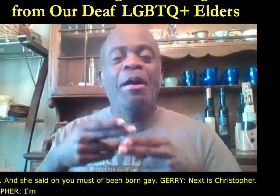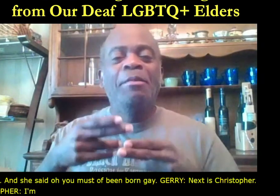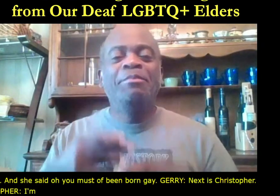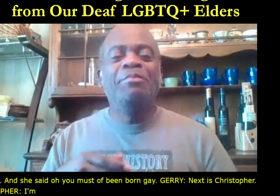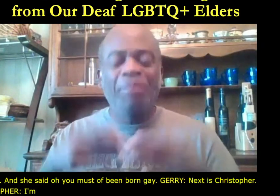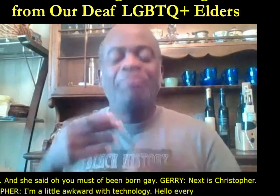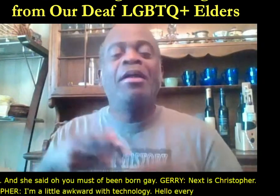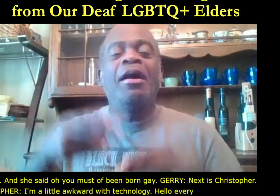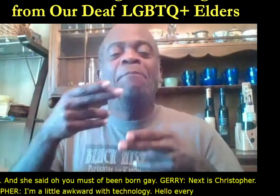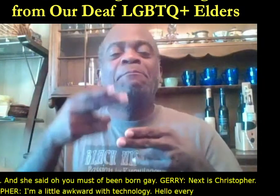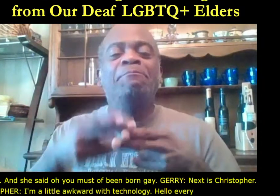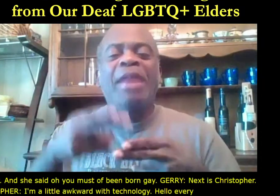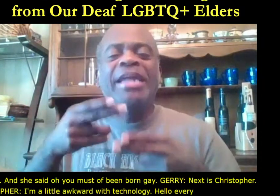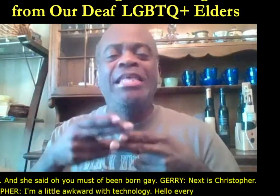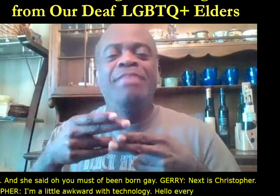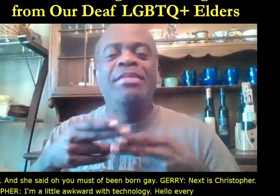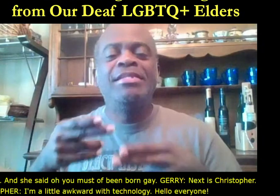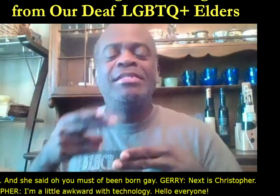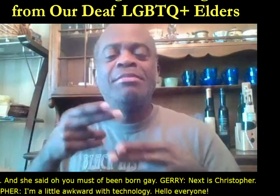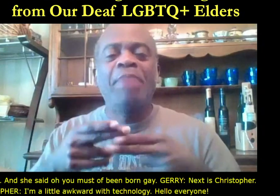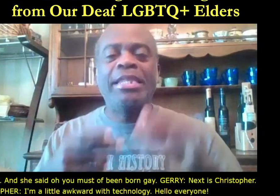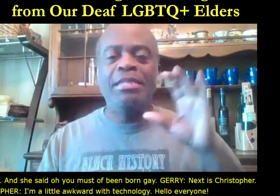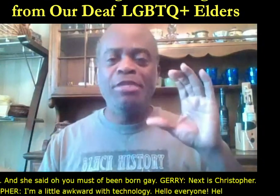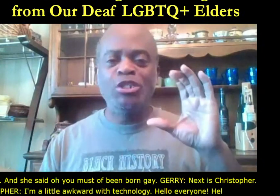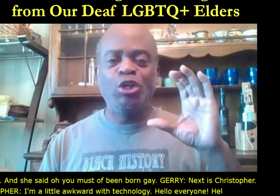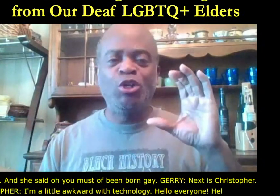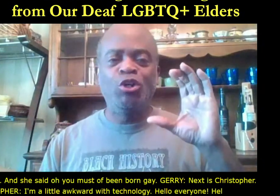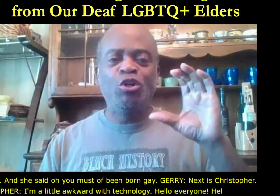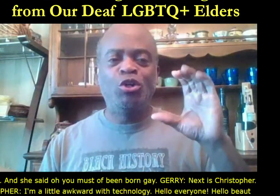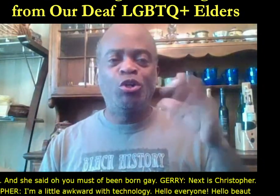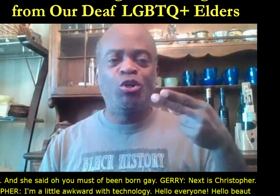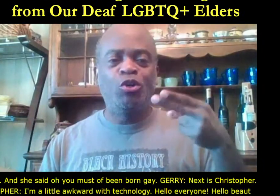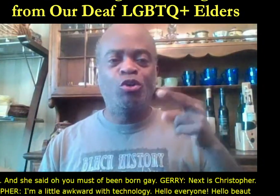thank you so much my name